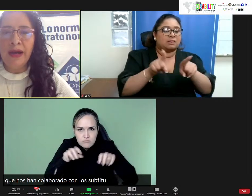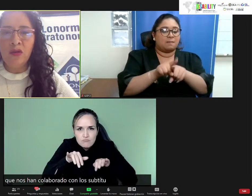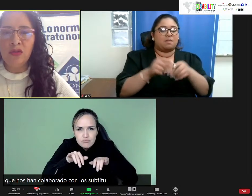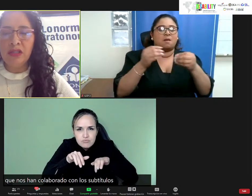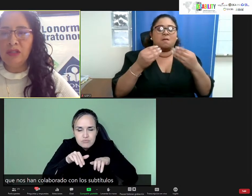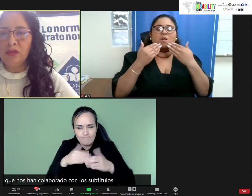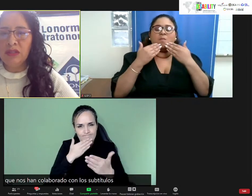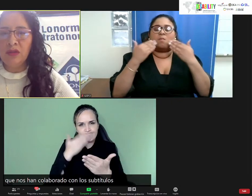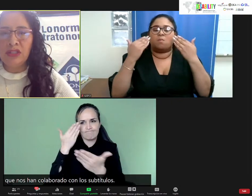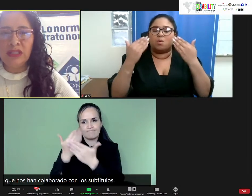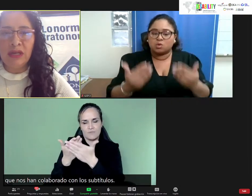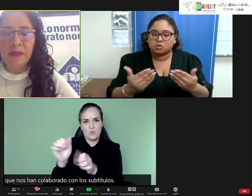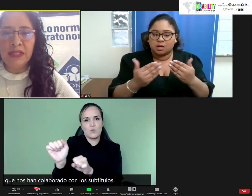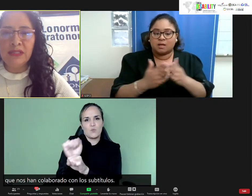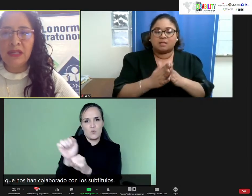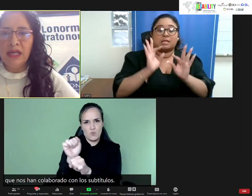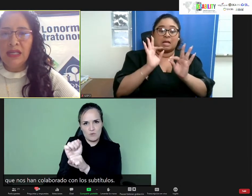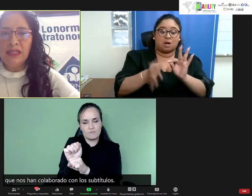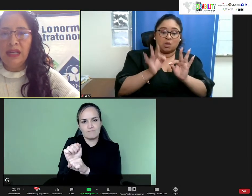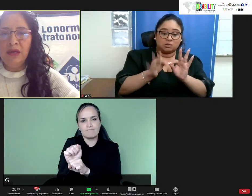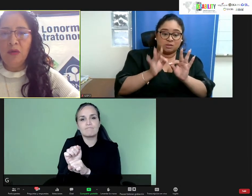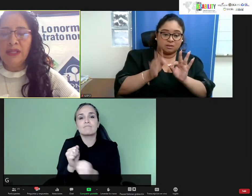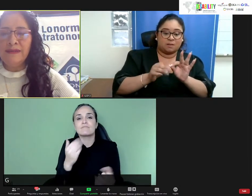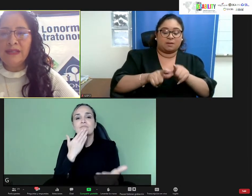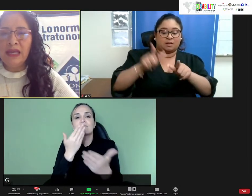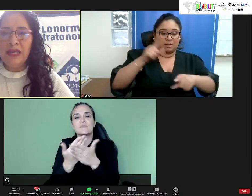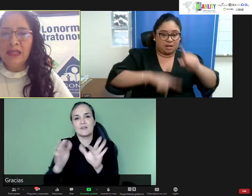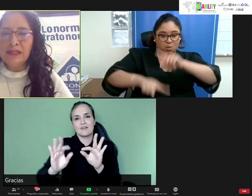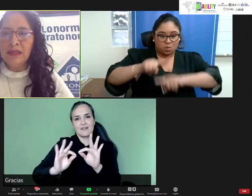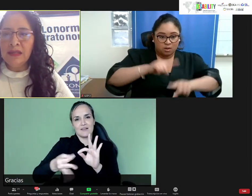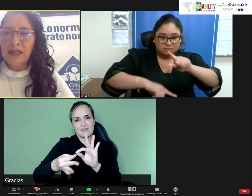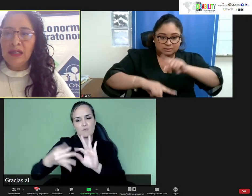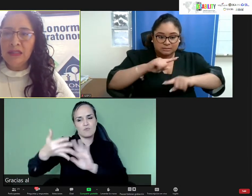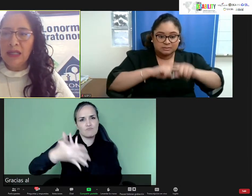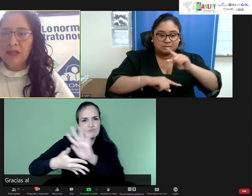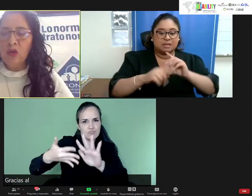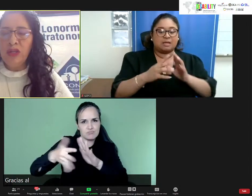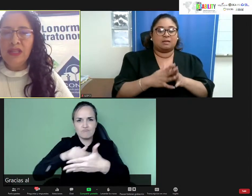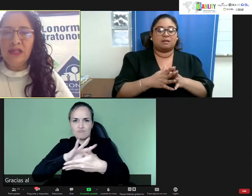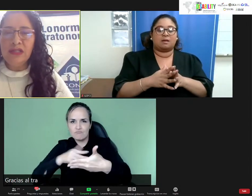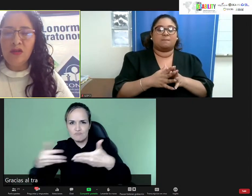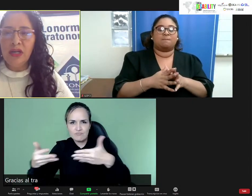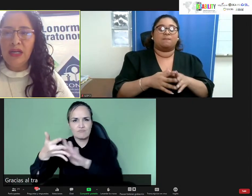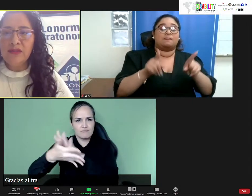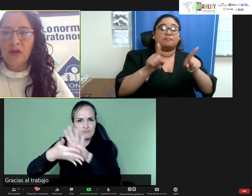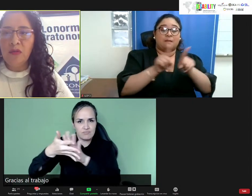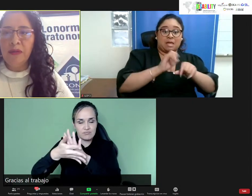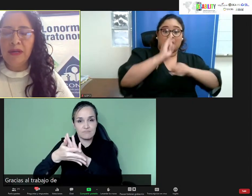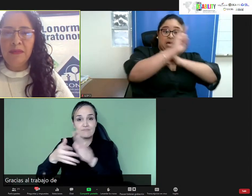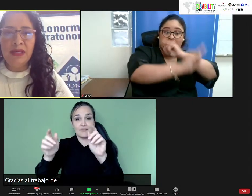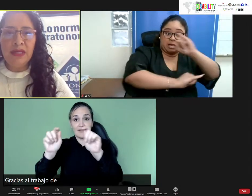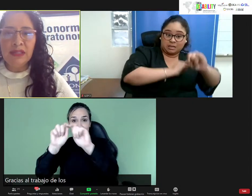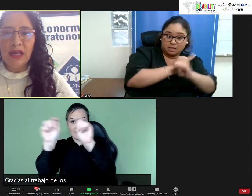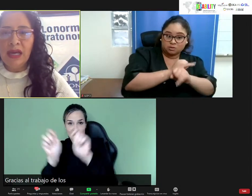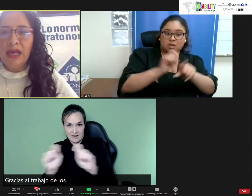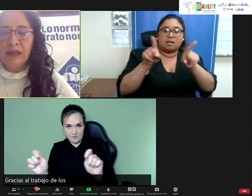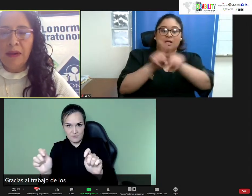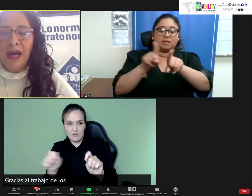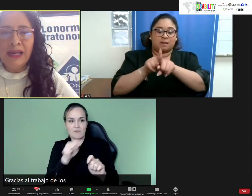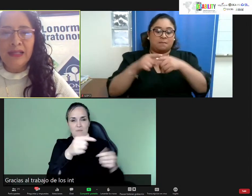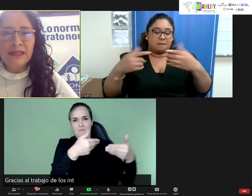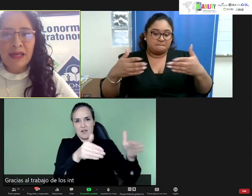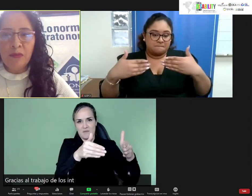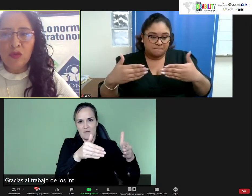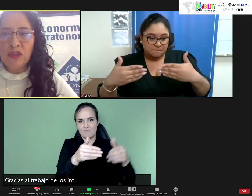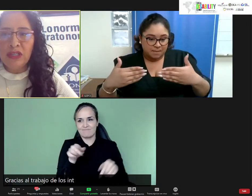center for support to accessibility we thank the work of the sign language interpreters international and